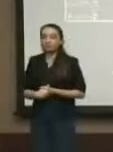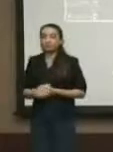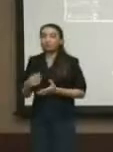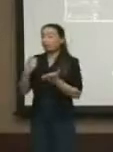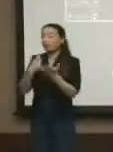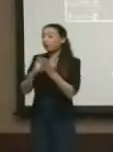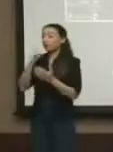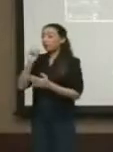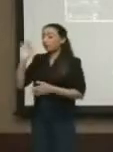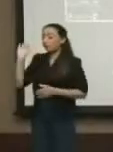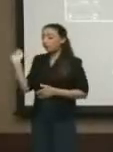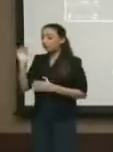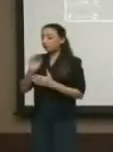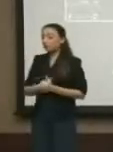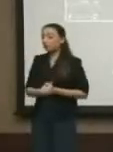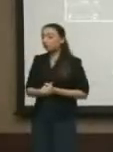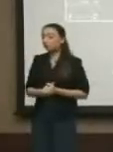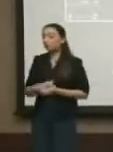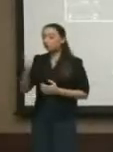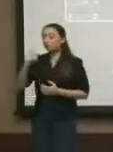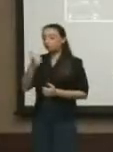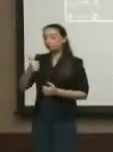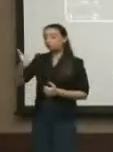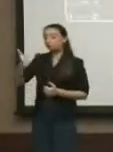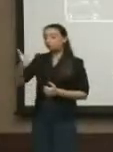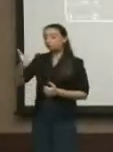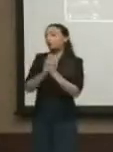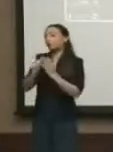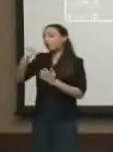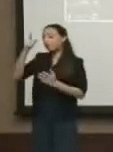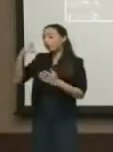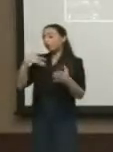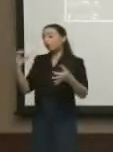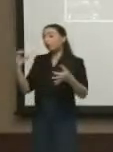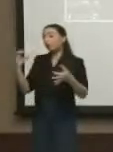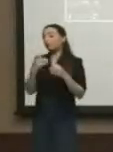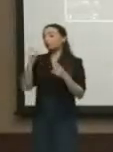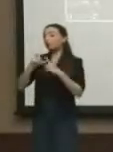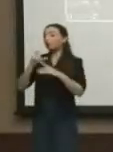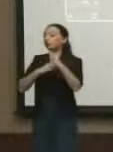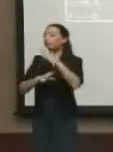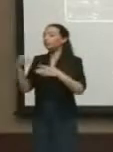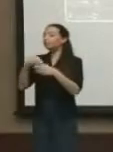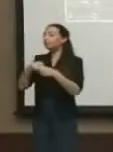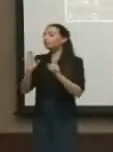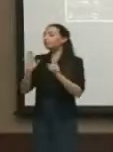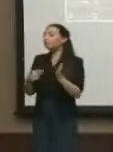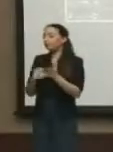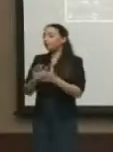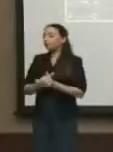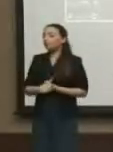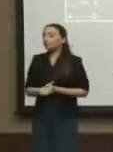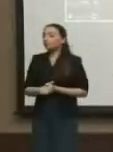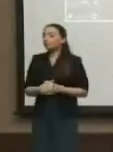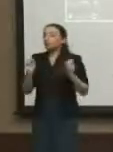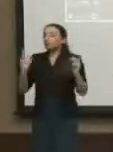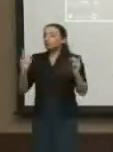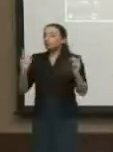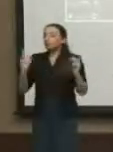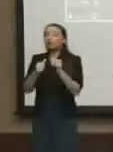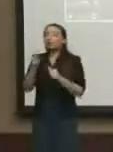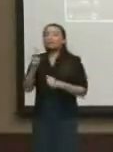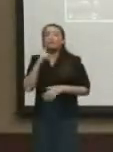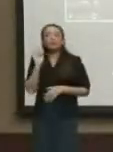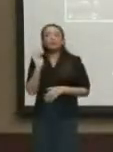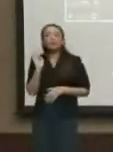Raveendra Singh is heading the organization which is driving the disability part of it. So Ravi, are you there?